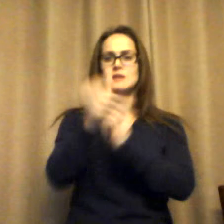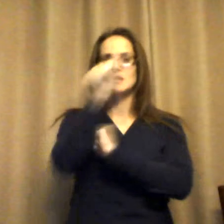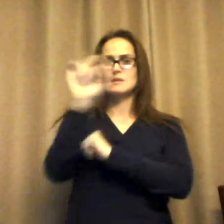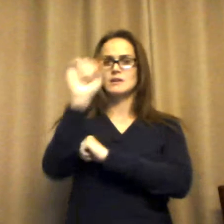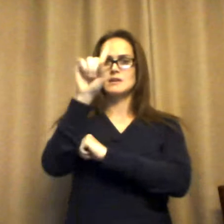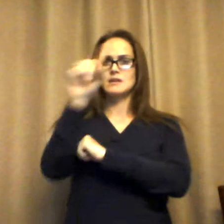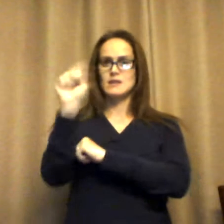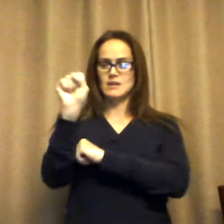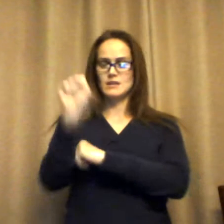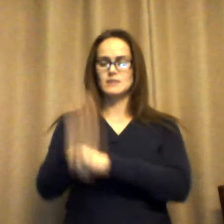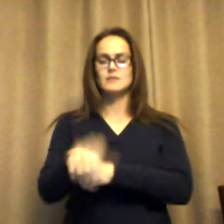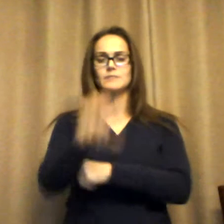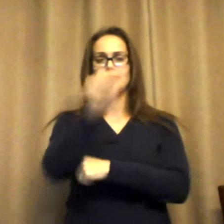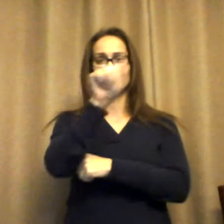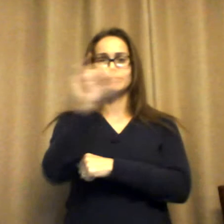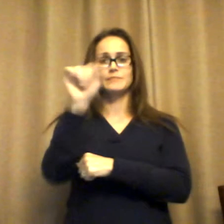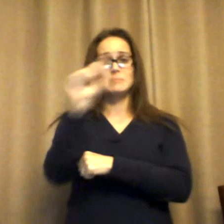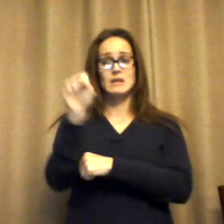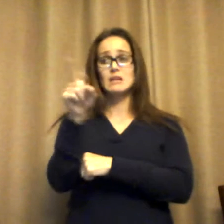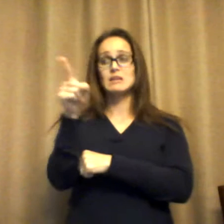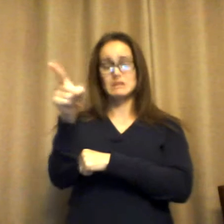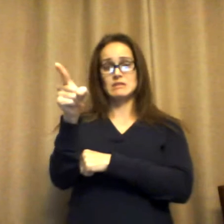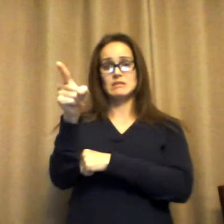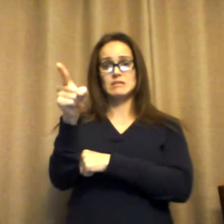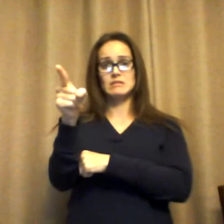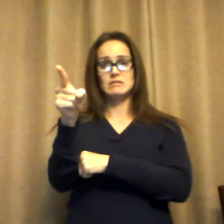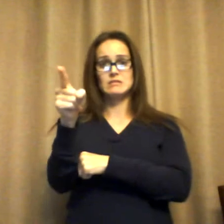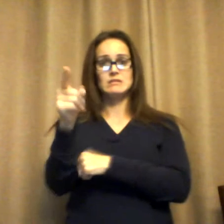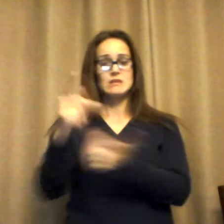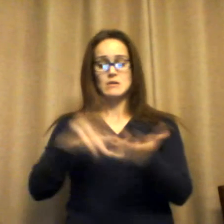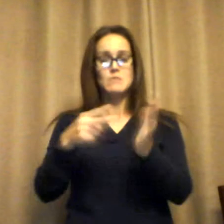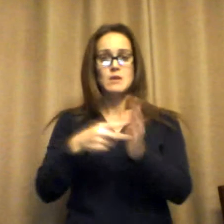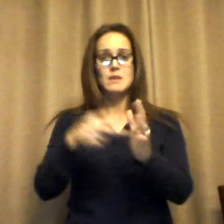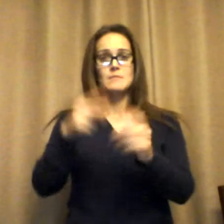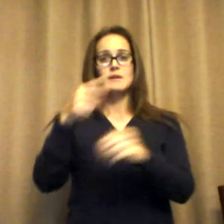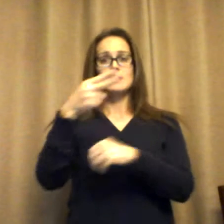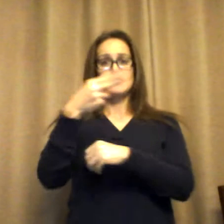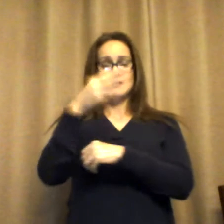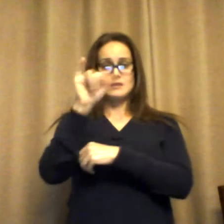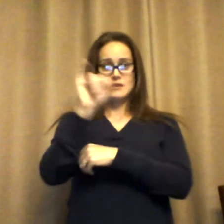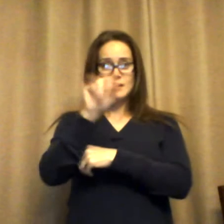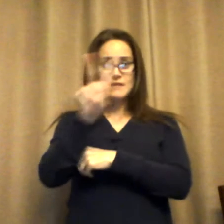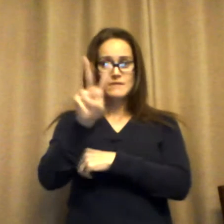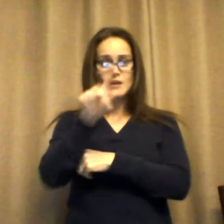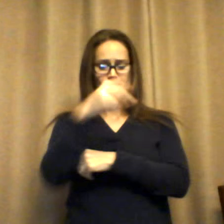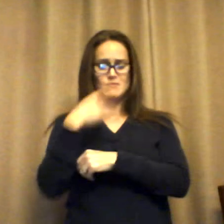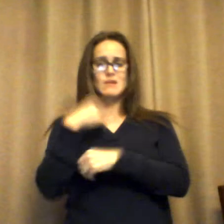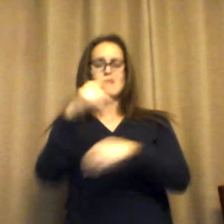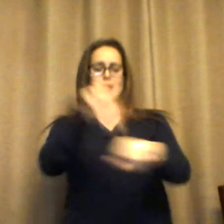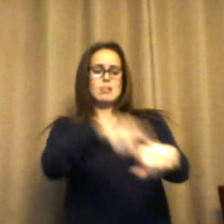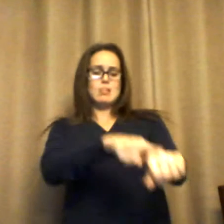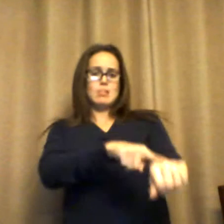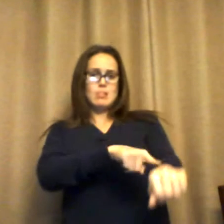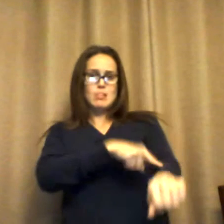incurable disease that is the end result of infection by the human immunodeficiency virus, or HIV. An individual